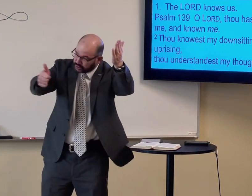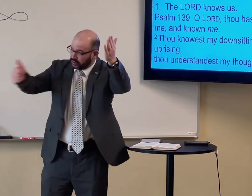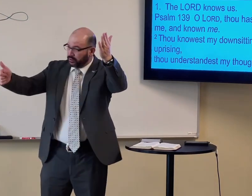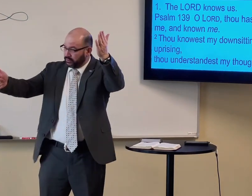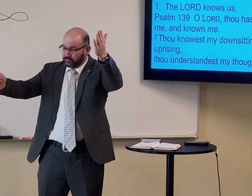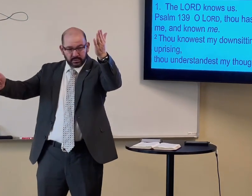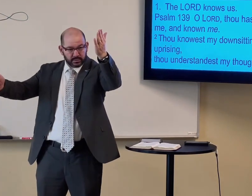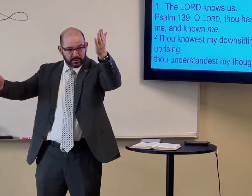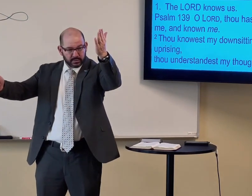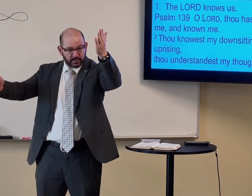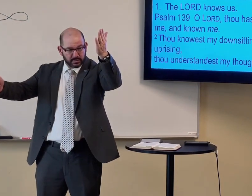Don't trust in yourself.